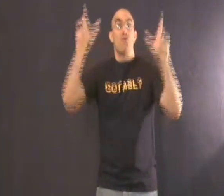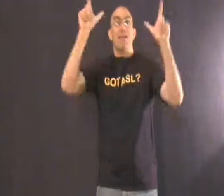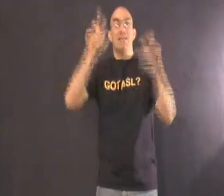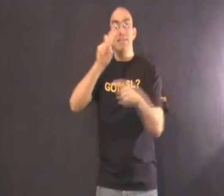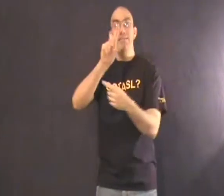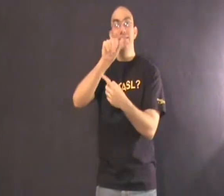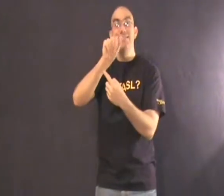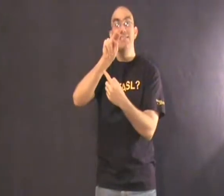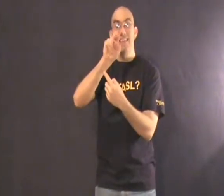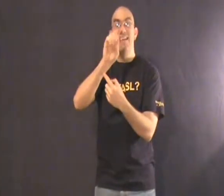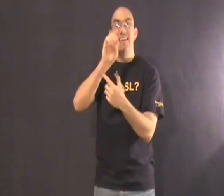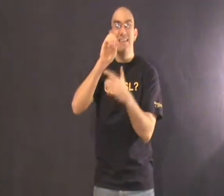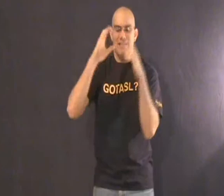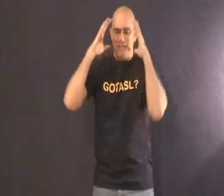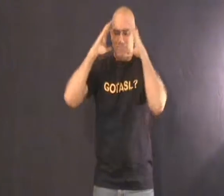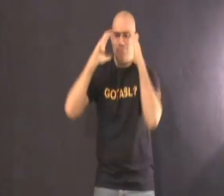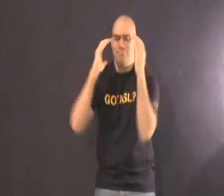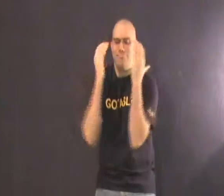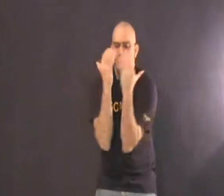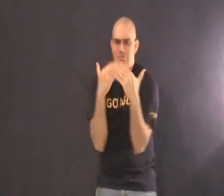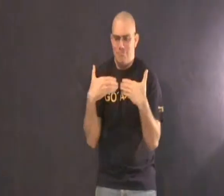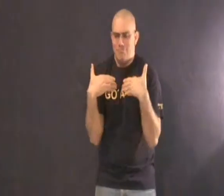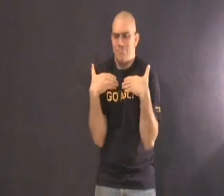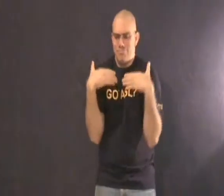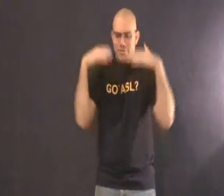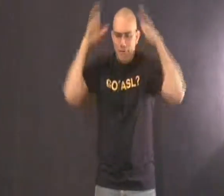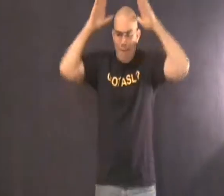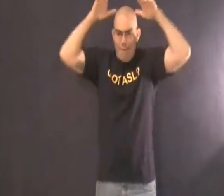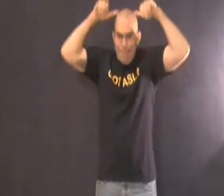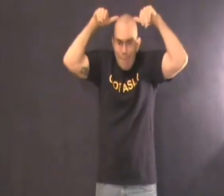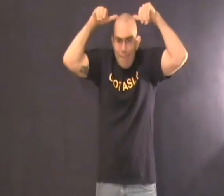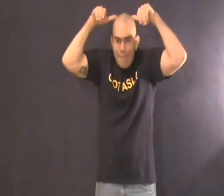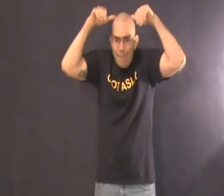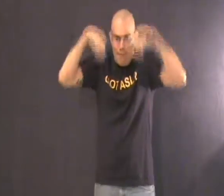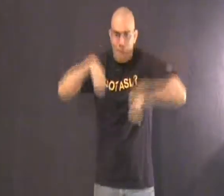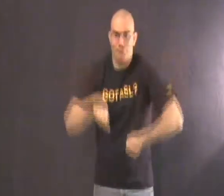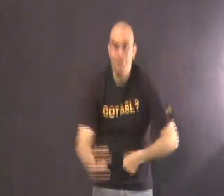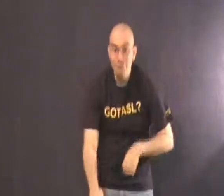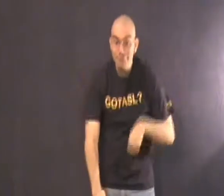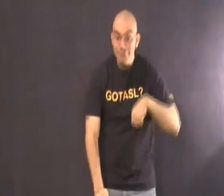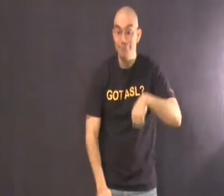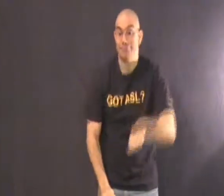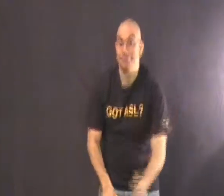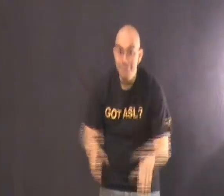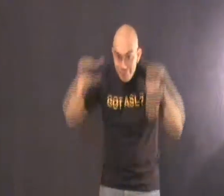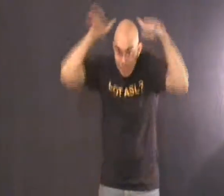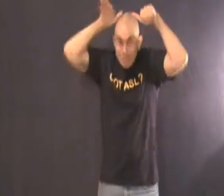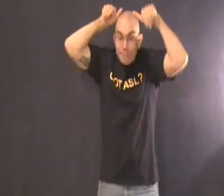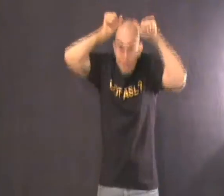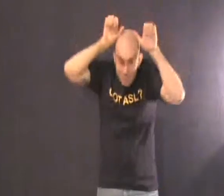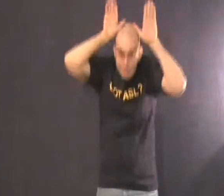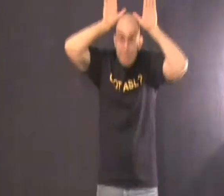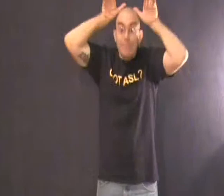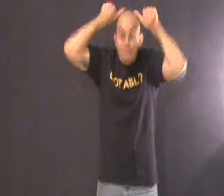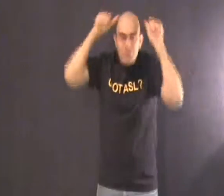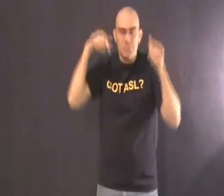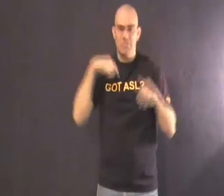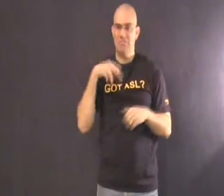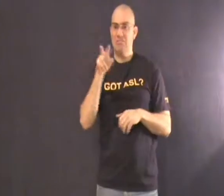this dog, a Great Dane, with its big old muzzles and floppy ears, come walking